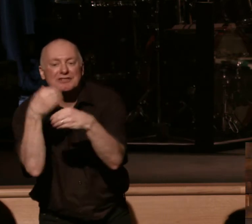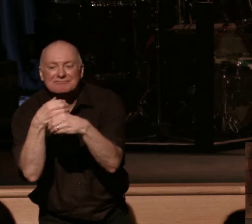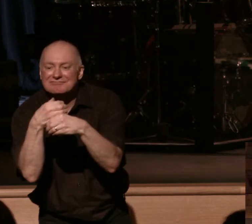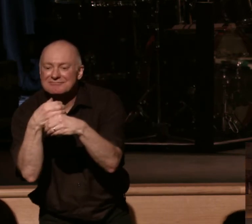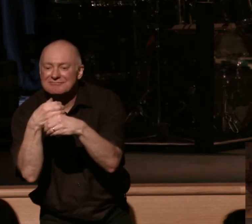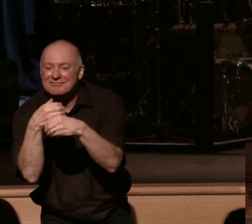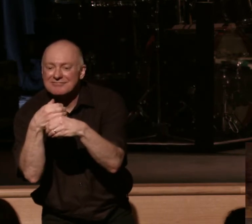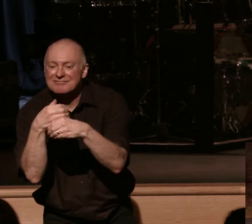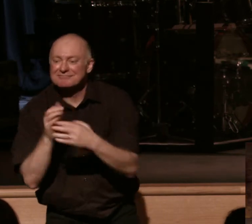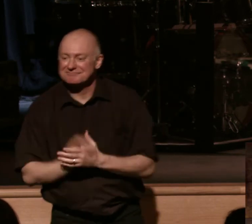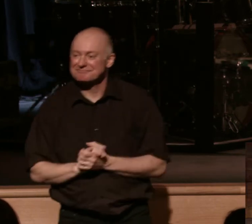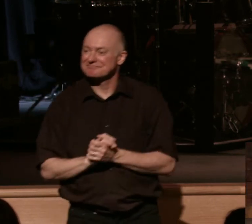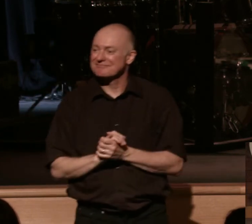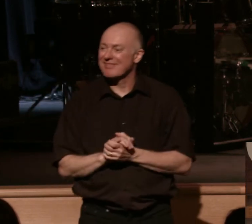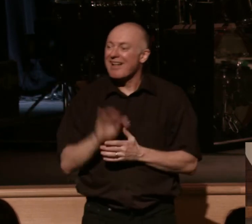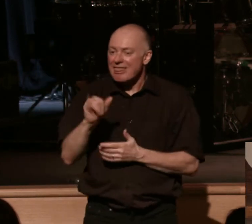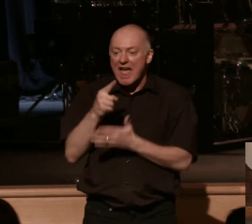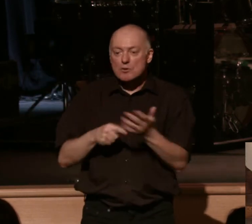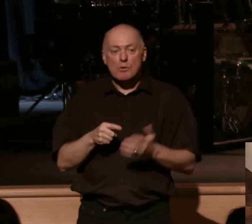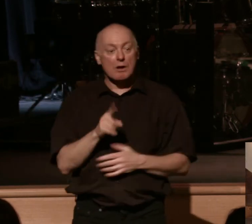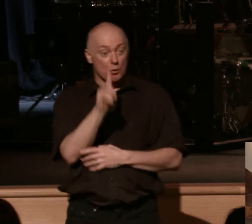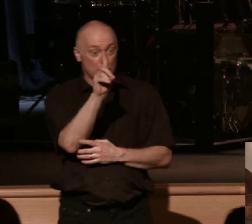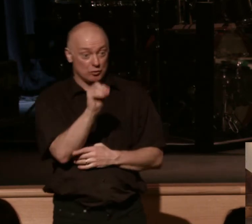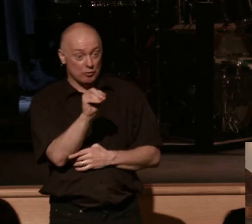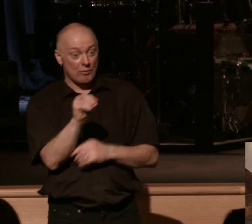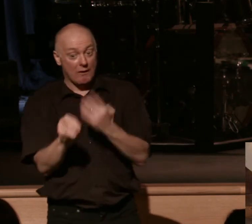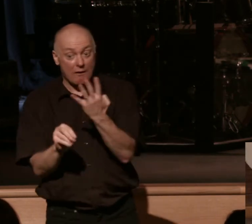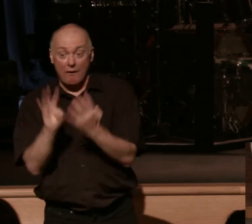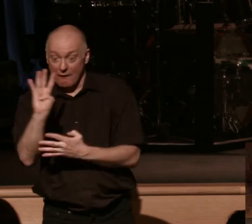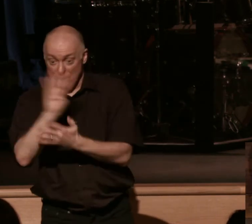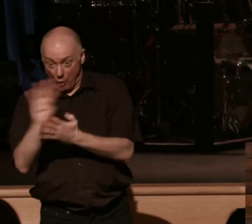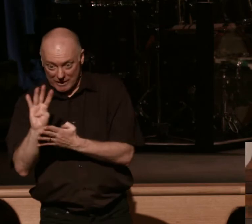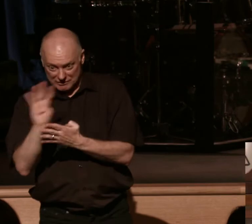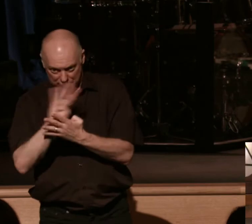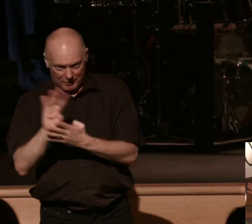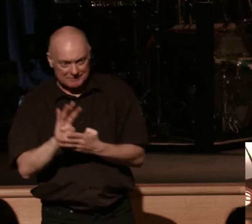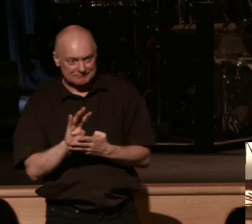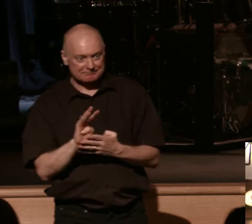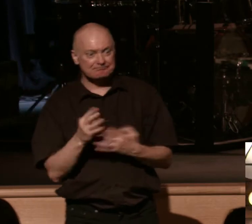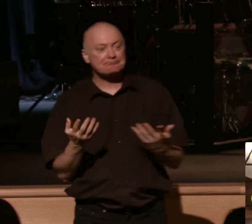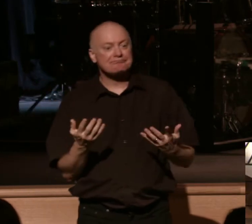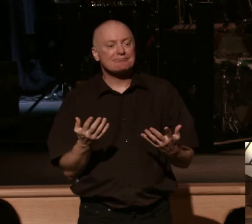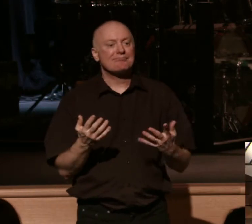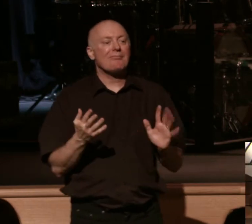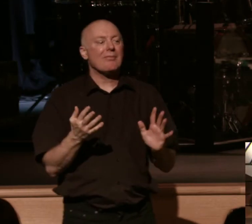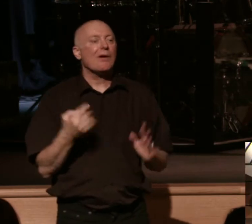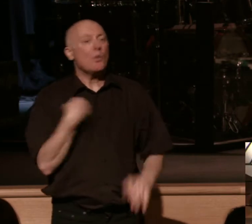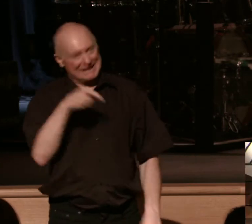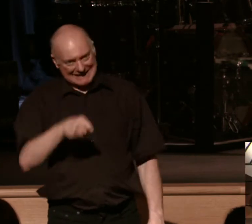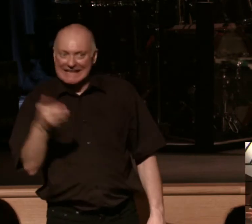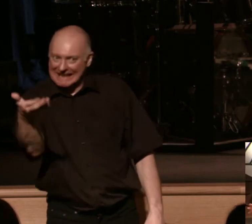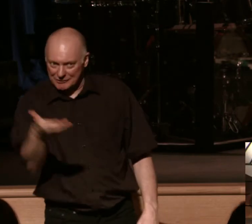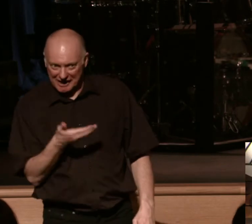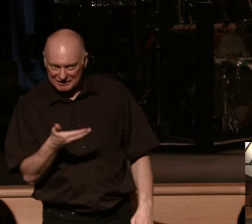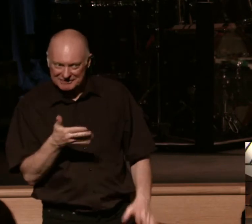creation and this is what we're gonna do within this series. So an introduction to the series as a whole, need to do that, get on the same page